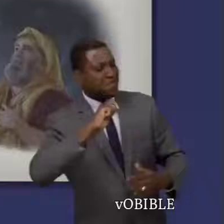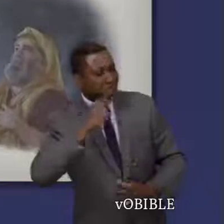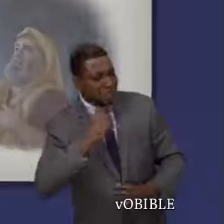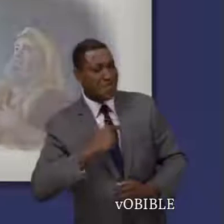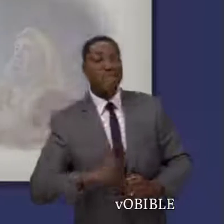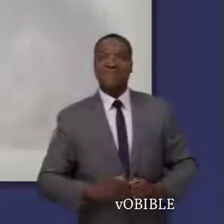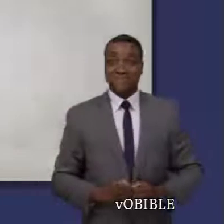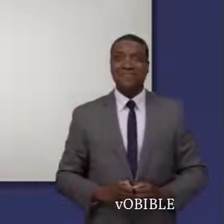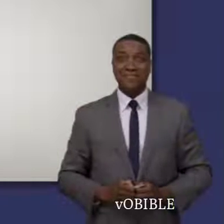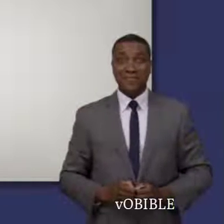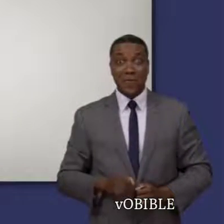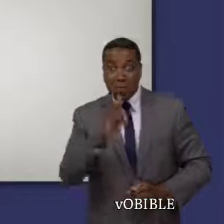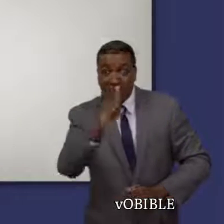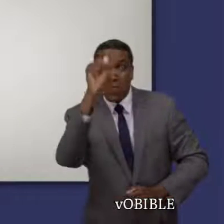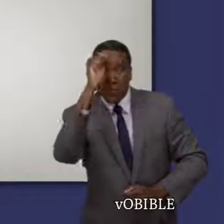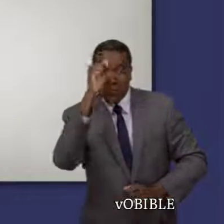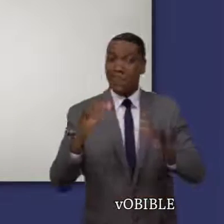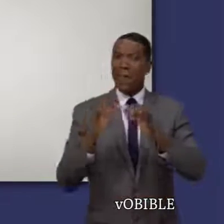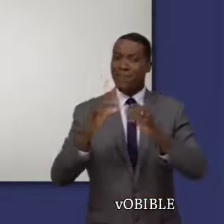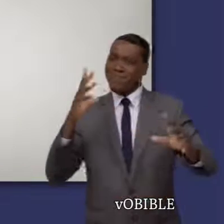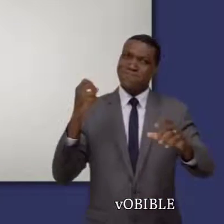says. Did you know?